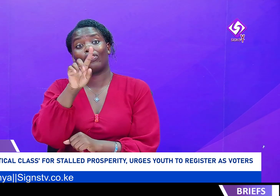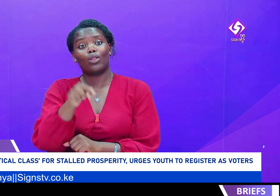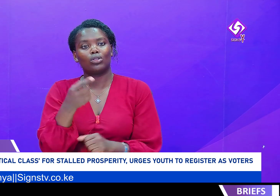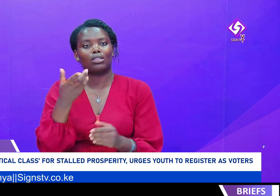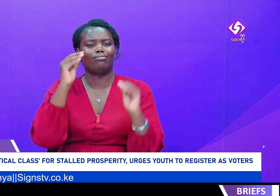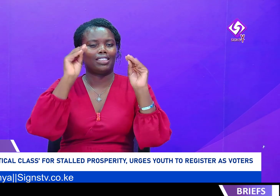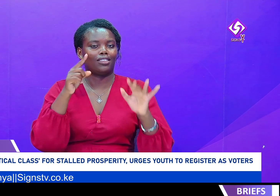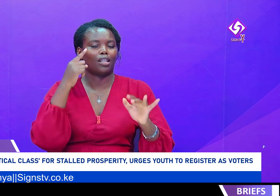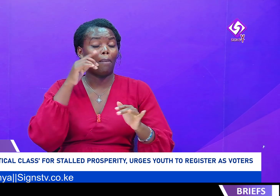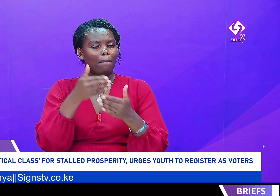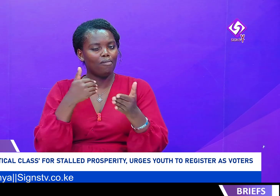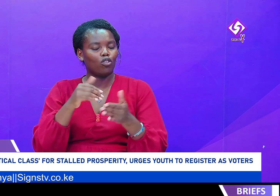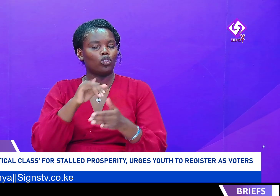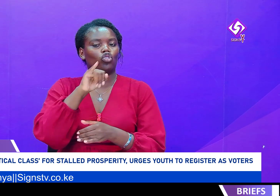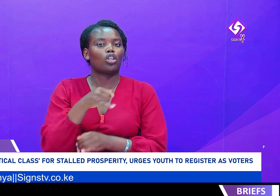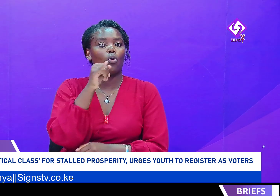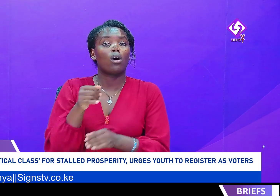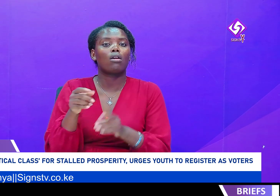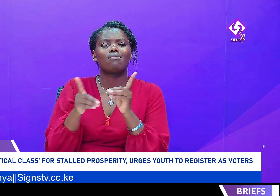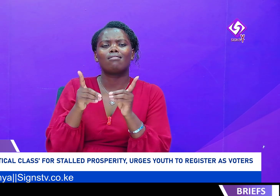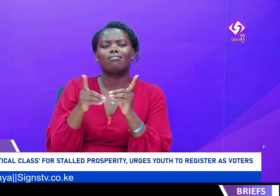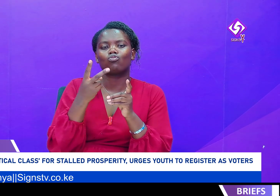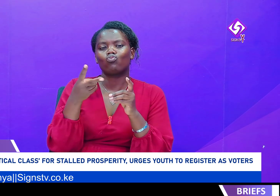an additional 24,000 teachers by January 2026